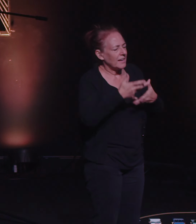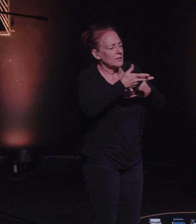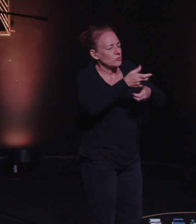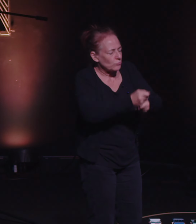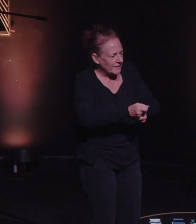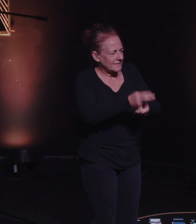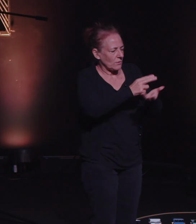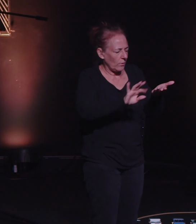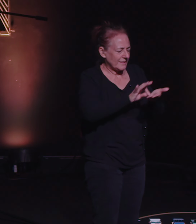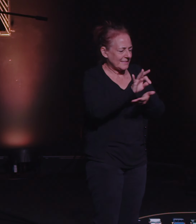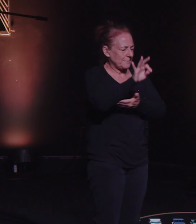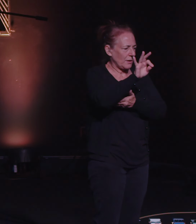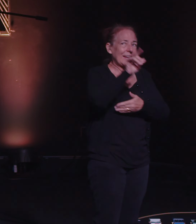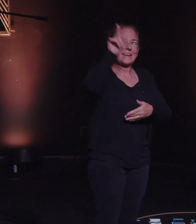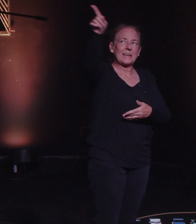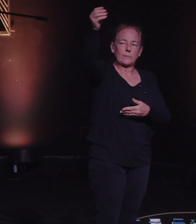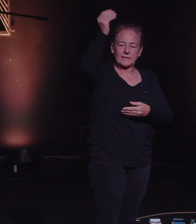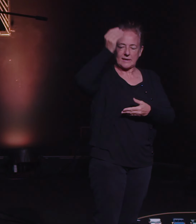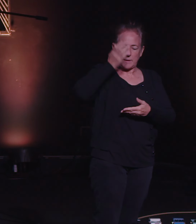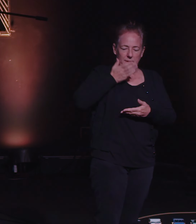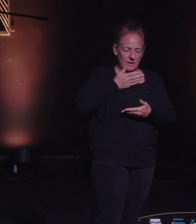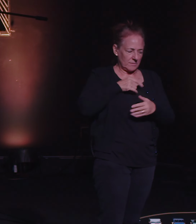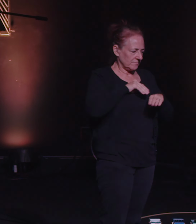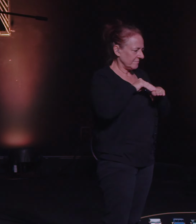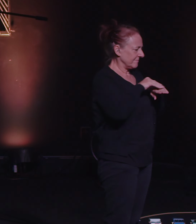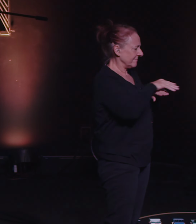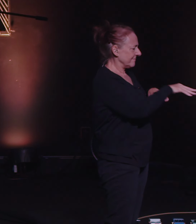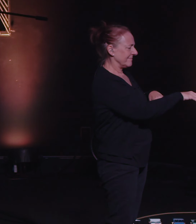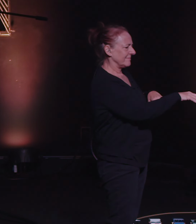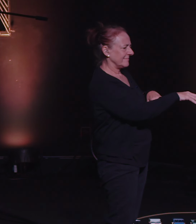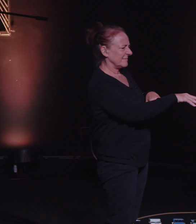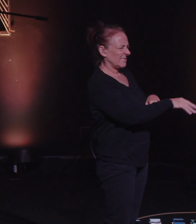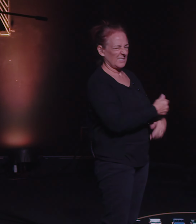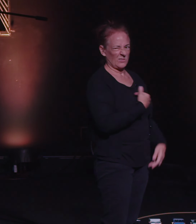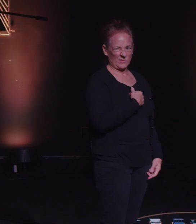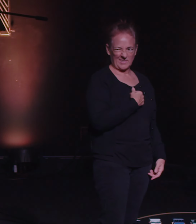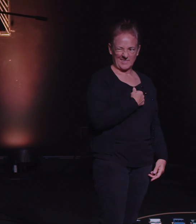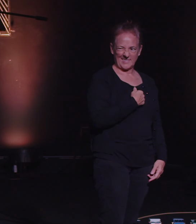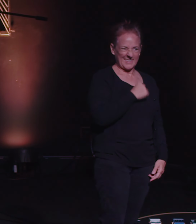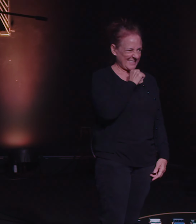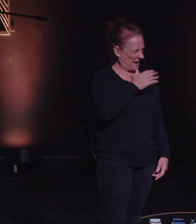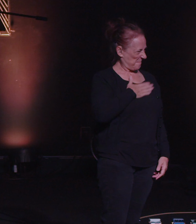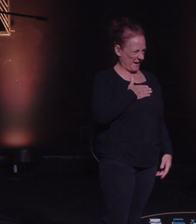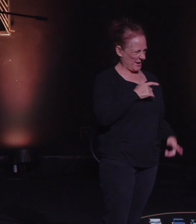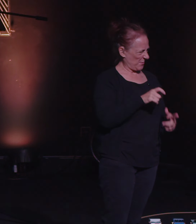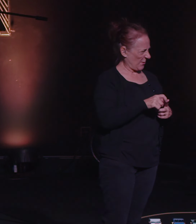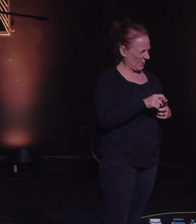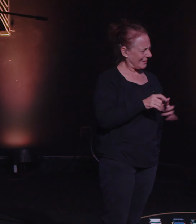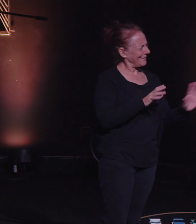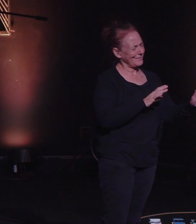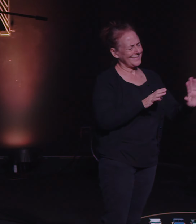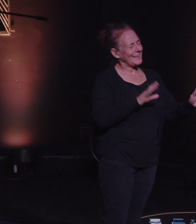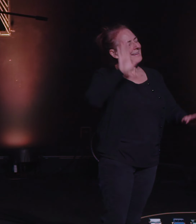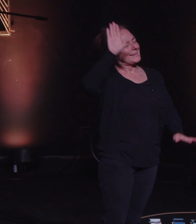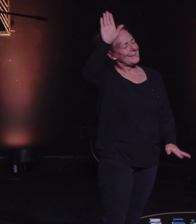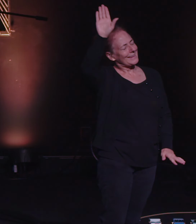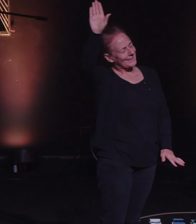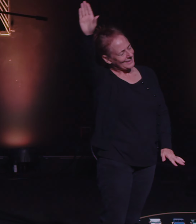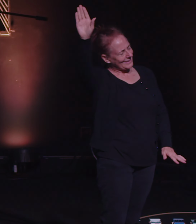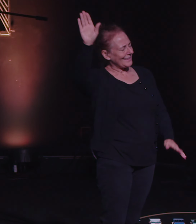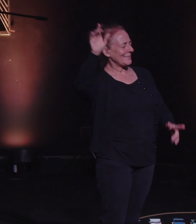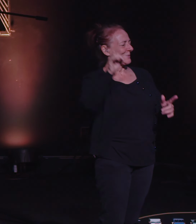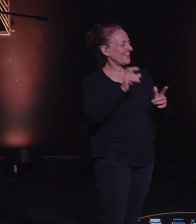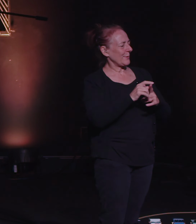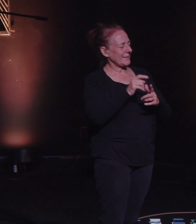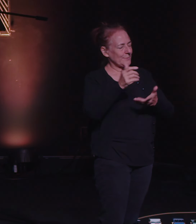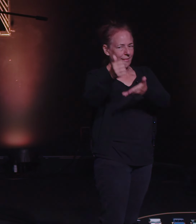in the Holy Spirit. He'll tell you what to say. For some of you, that seems so crazy, and we're going to talk about that here over the next couple weeks about how the Holy Spirit can